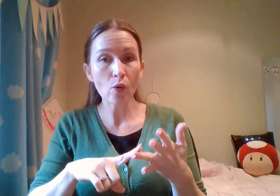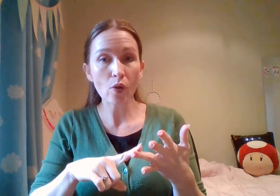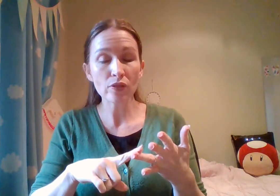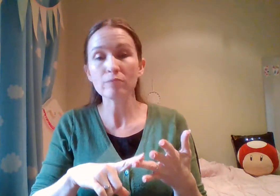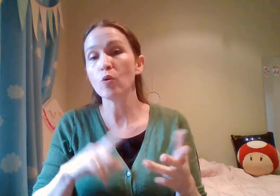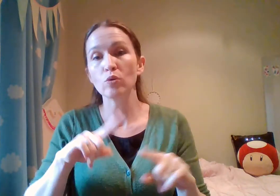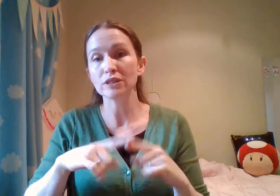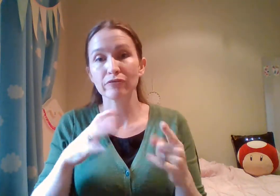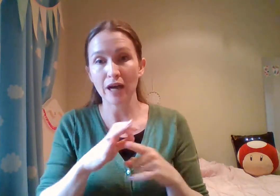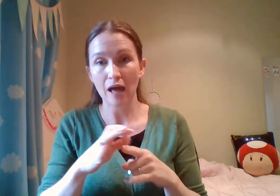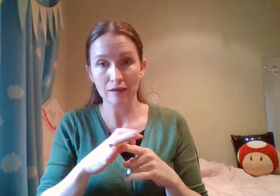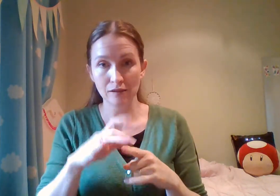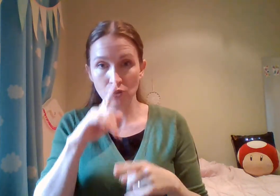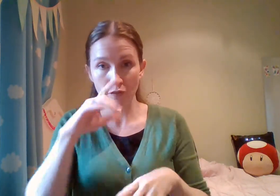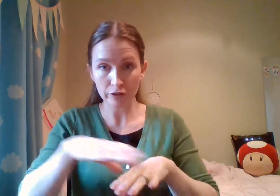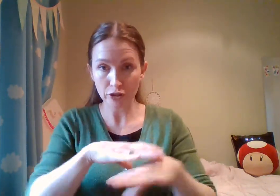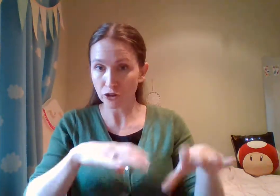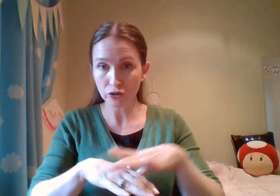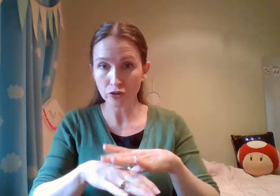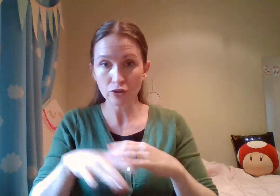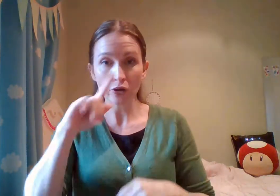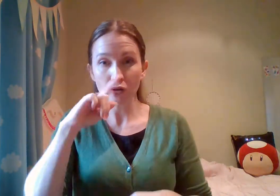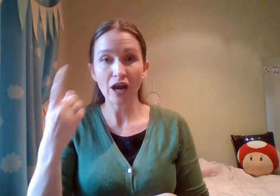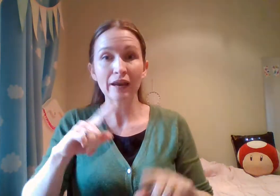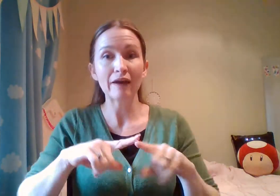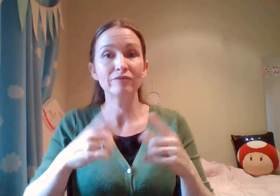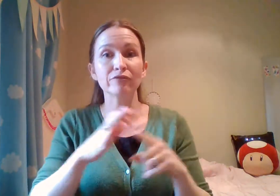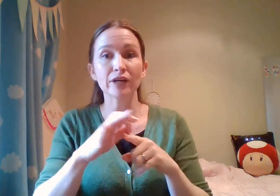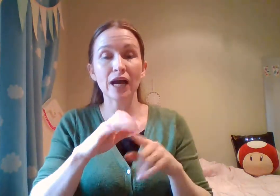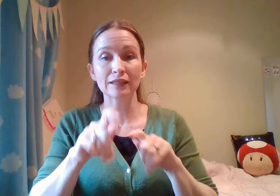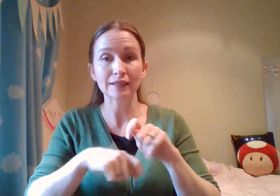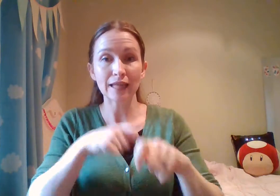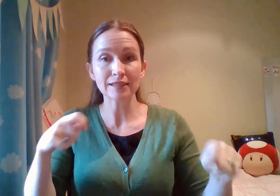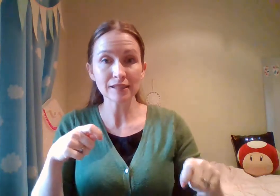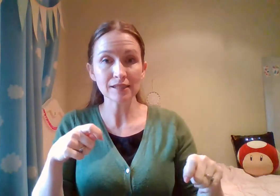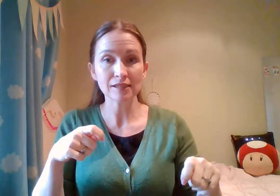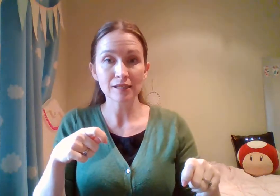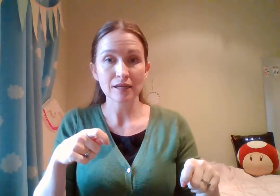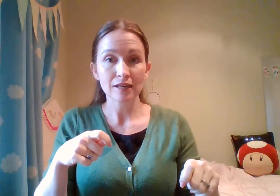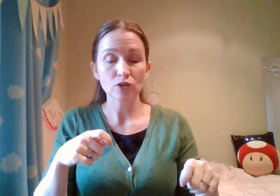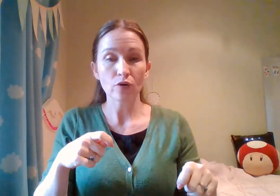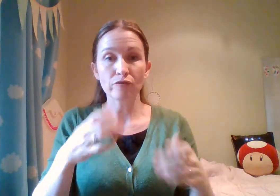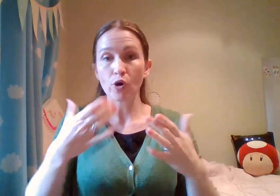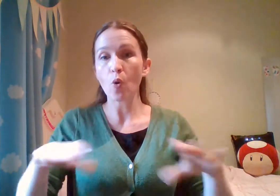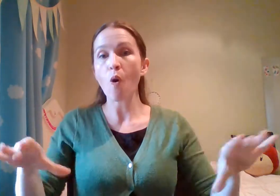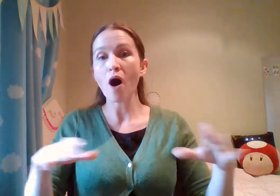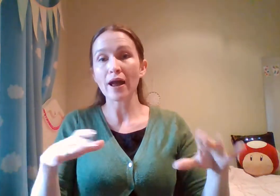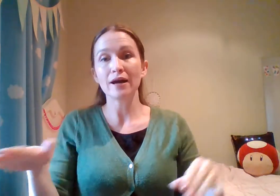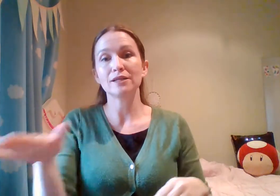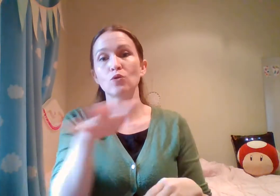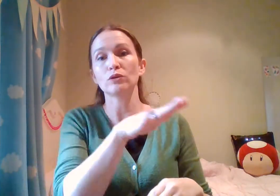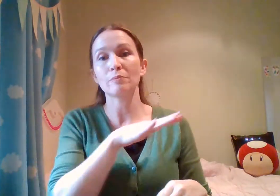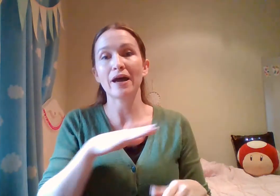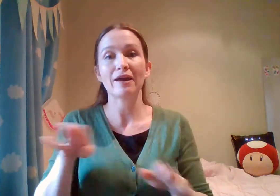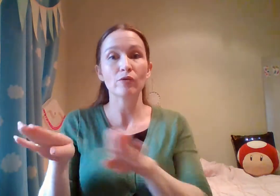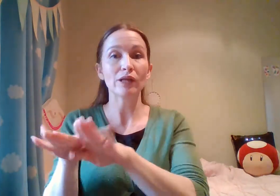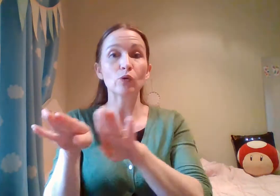on them or different colours. So for the shoes, you can't have different coloured laces. So for a choir, it's all about everyone looking